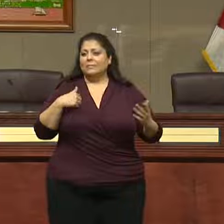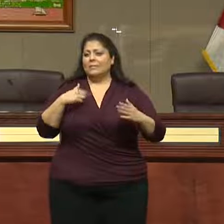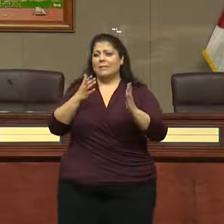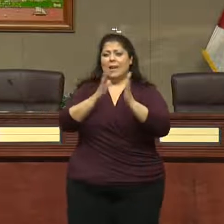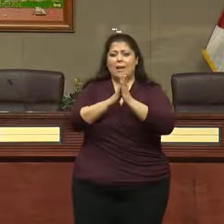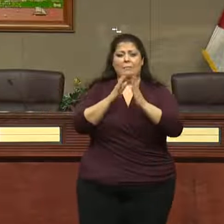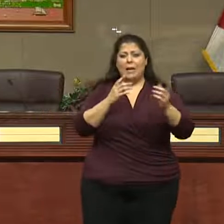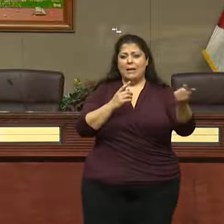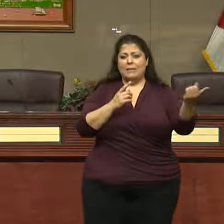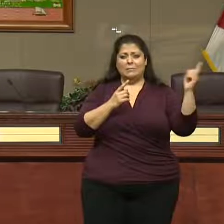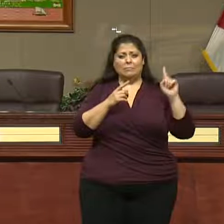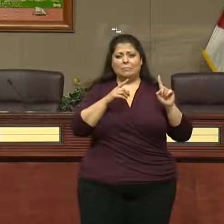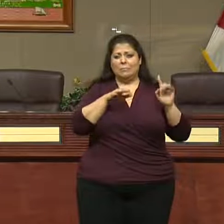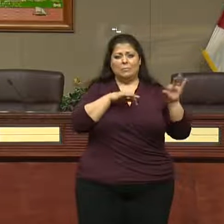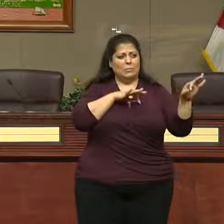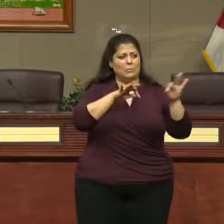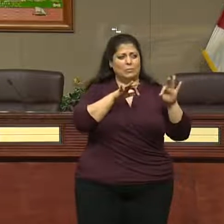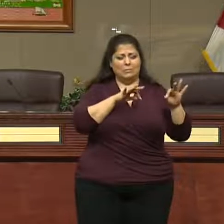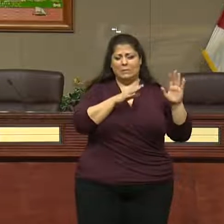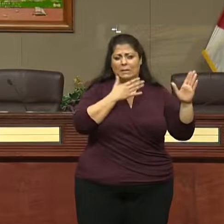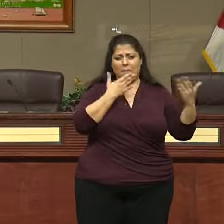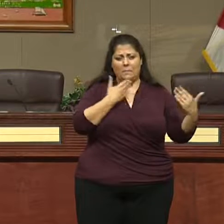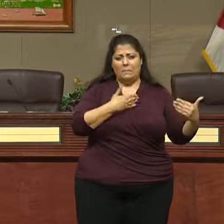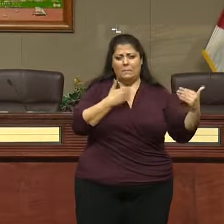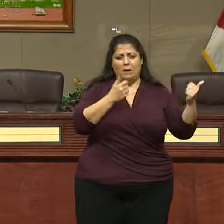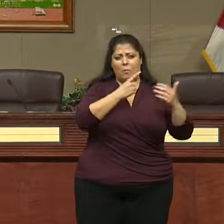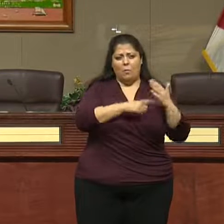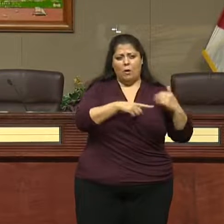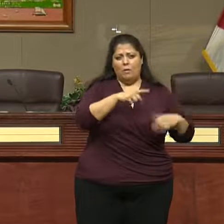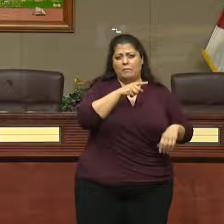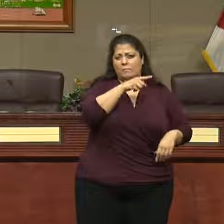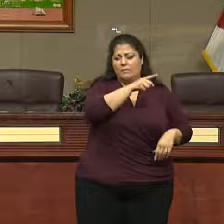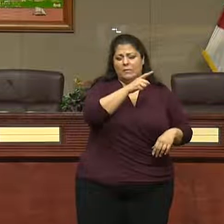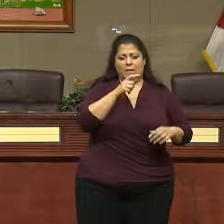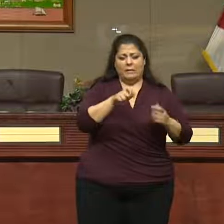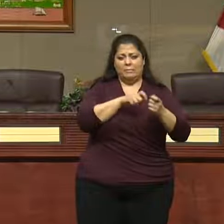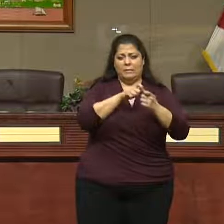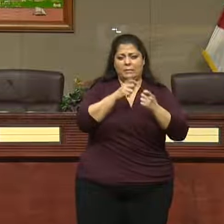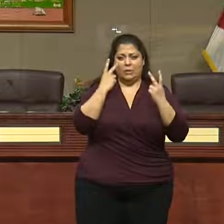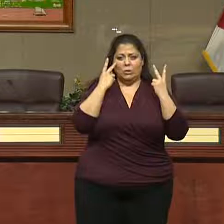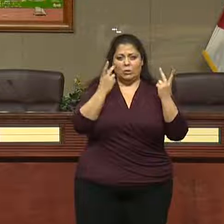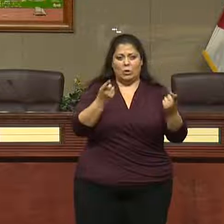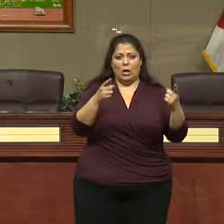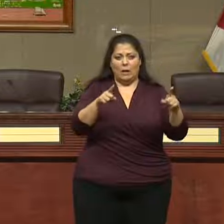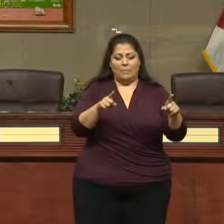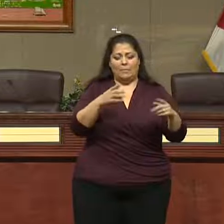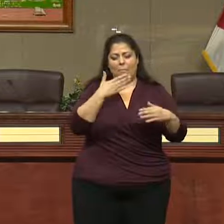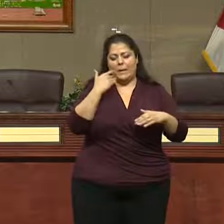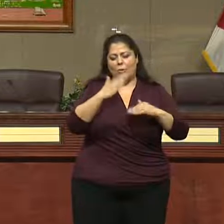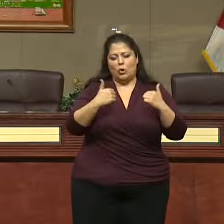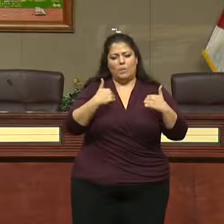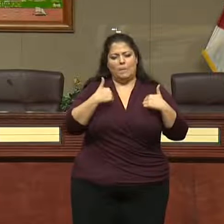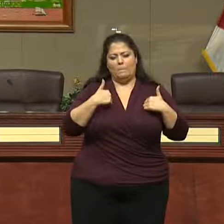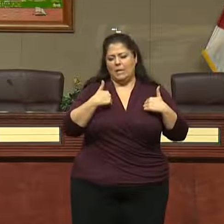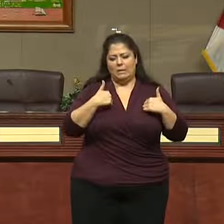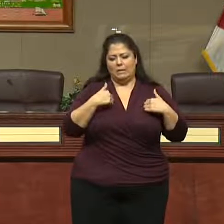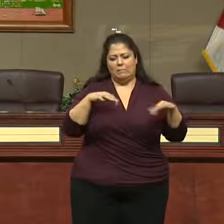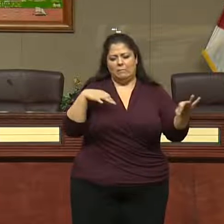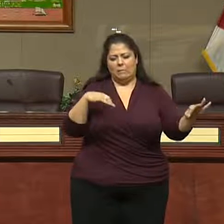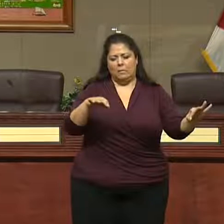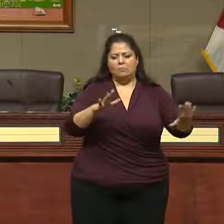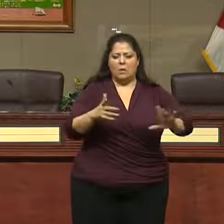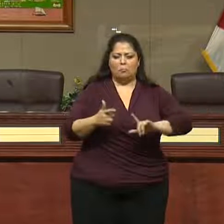He'll address it, but about what they specifically saw there. So rather than me get into it, I'll let him do it.